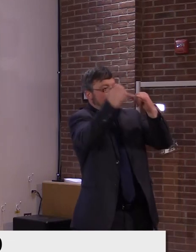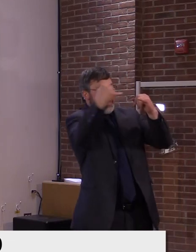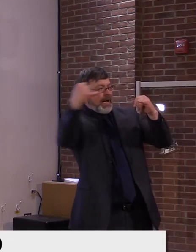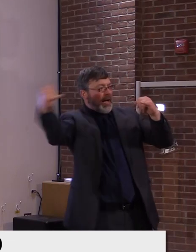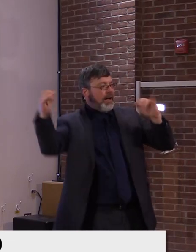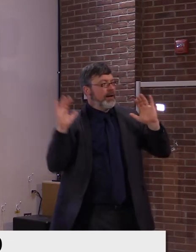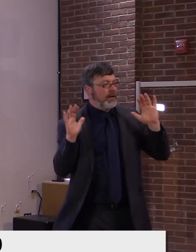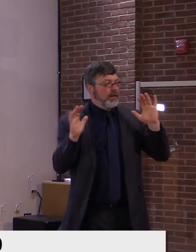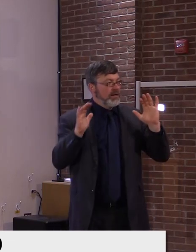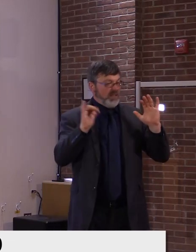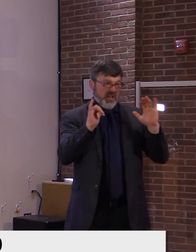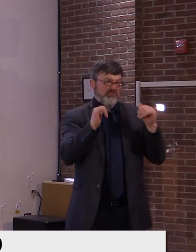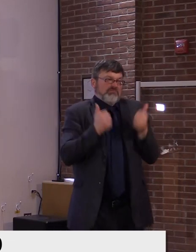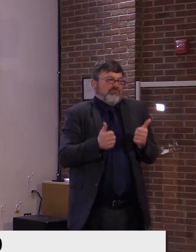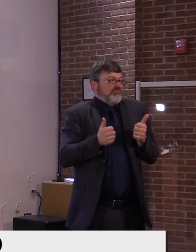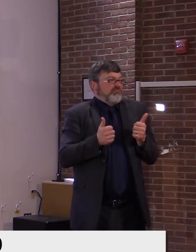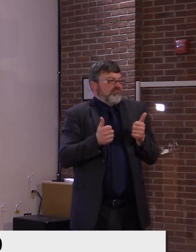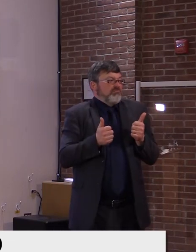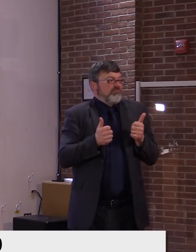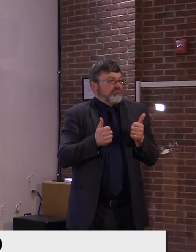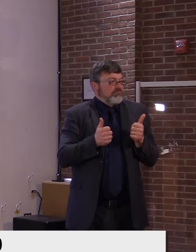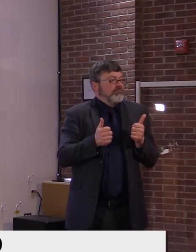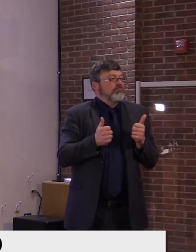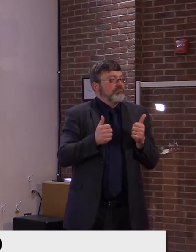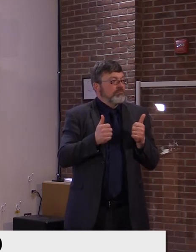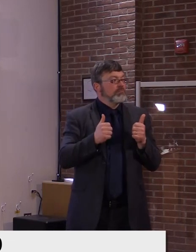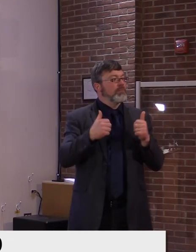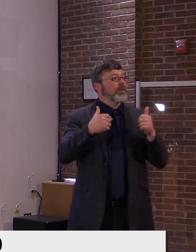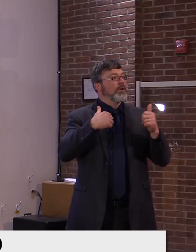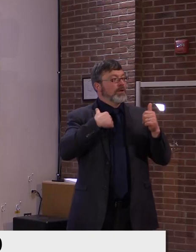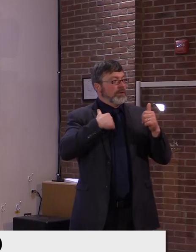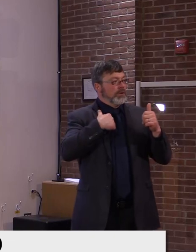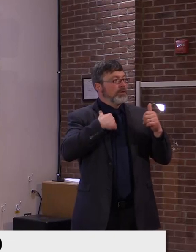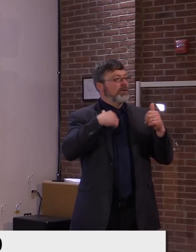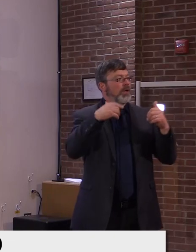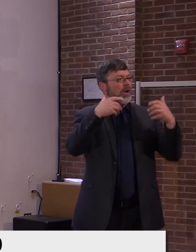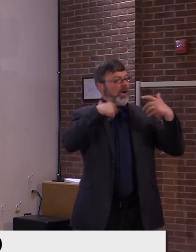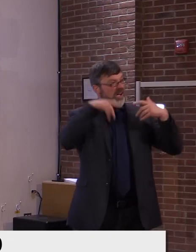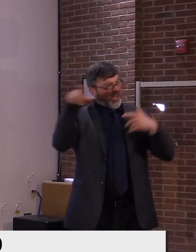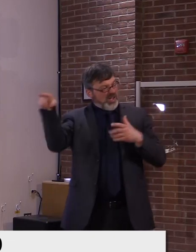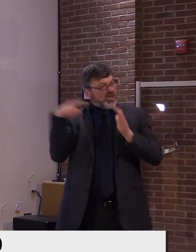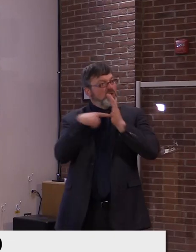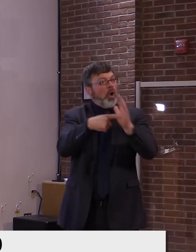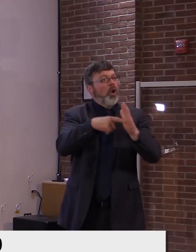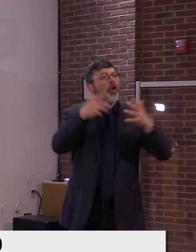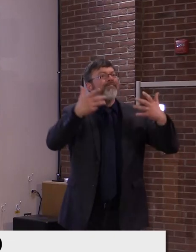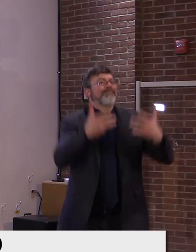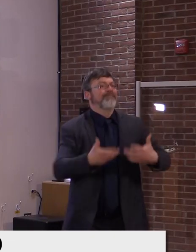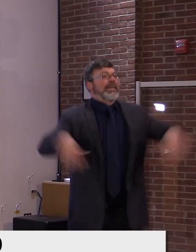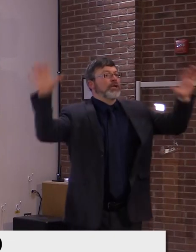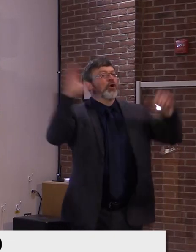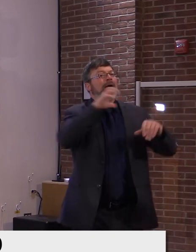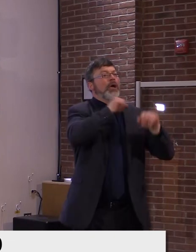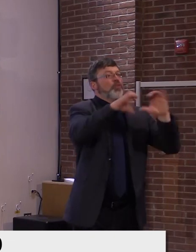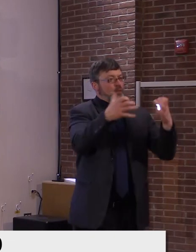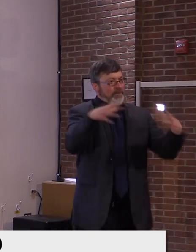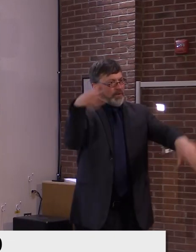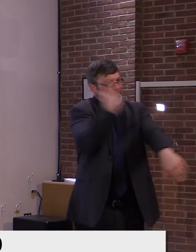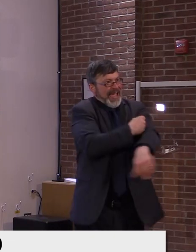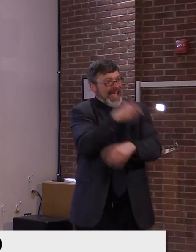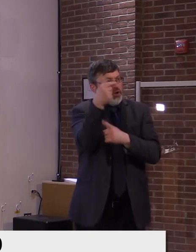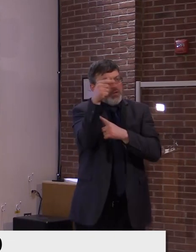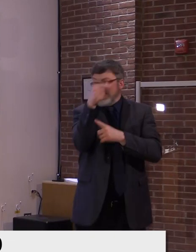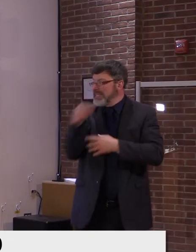the uptake of the vaccine among our population. Per the CDC, Vermont continues to be one of the highest one of the states with the